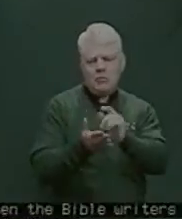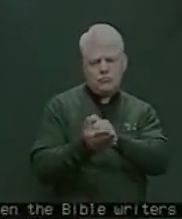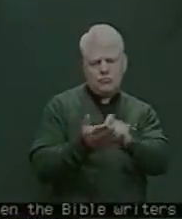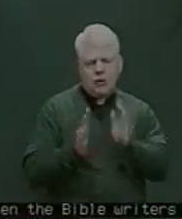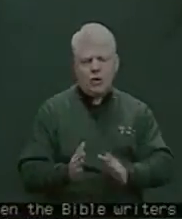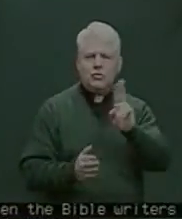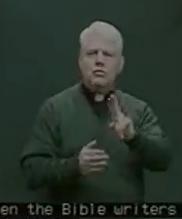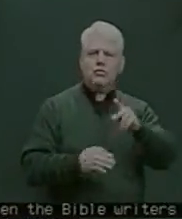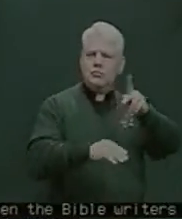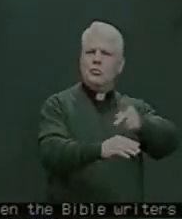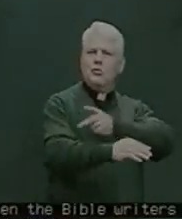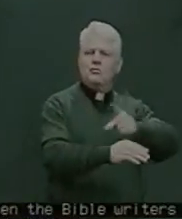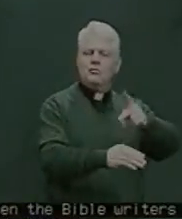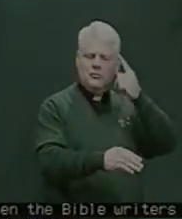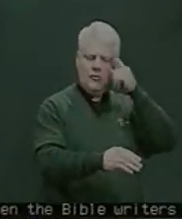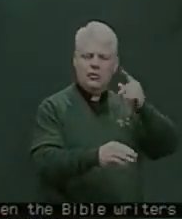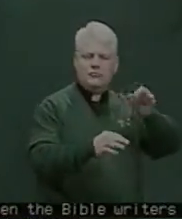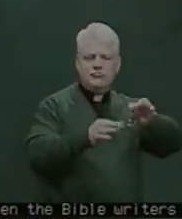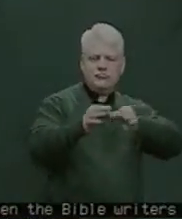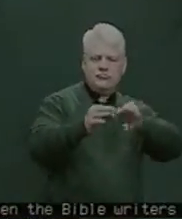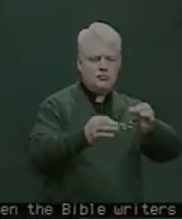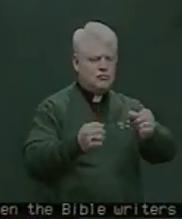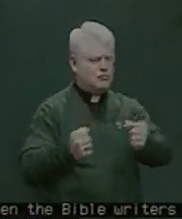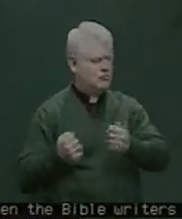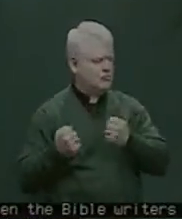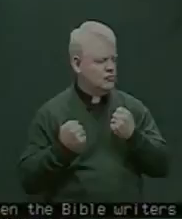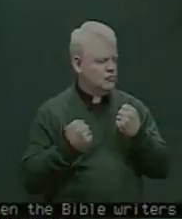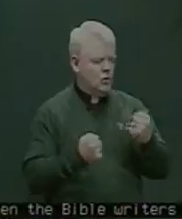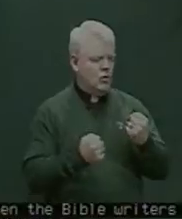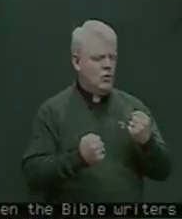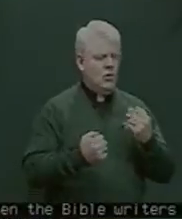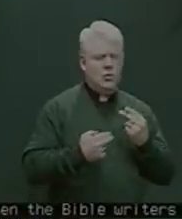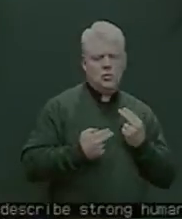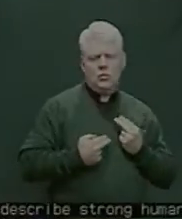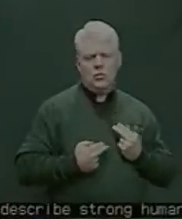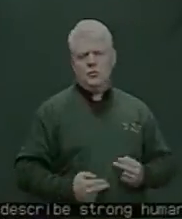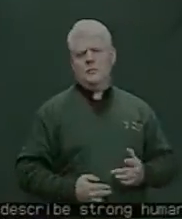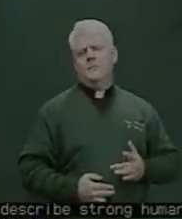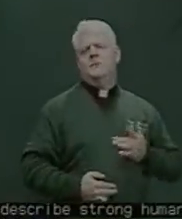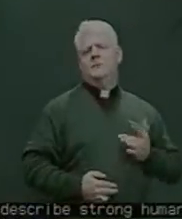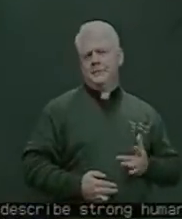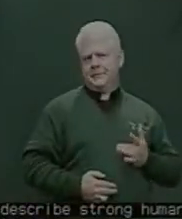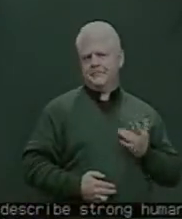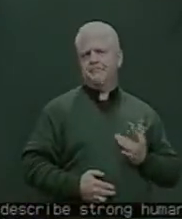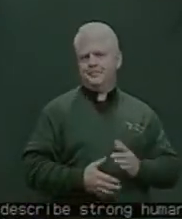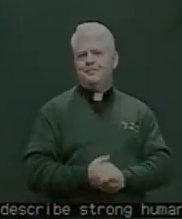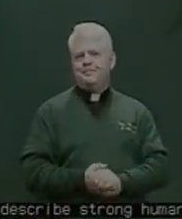6. the Bible writers used poetry to describe strong human